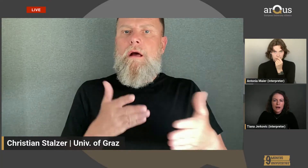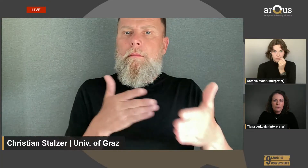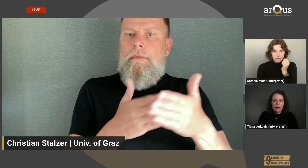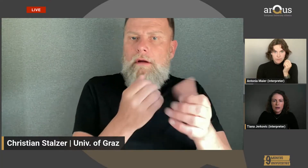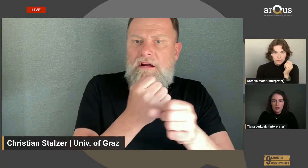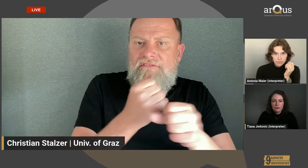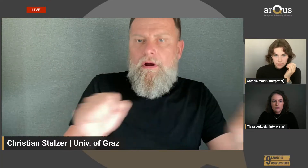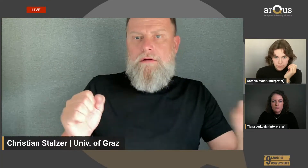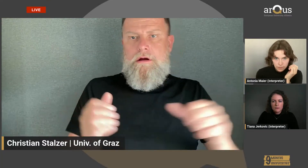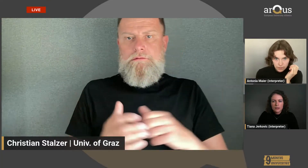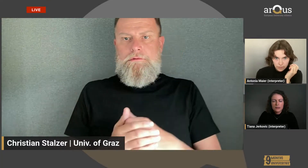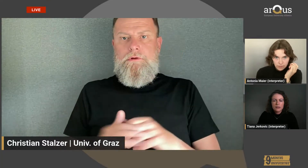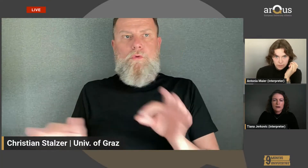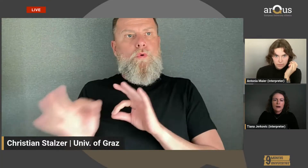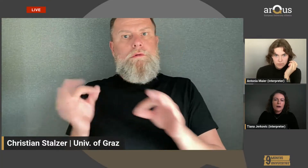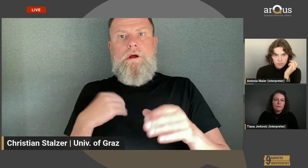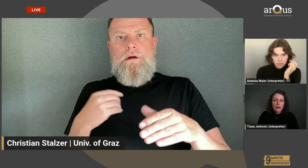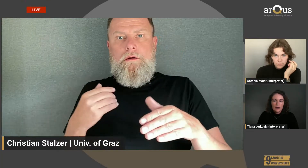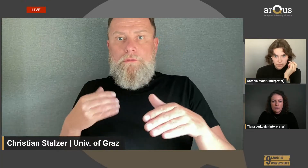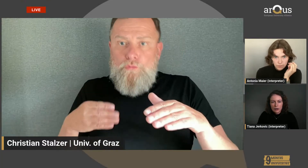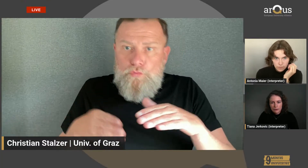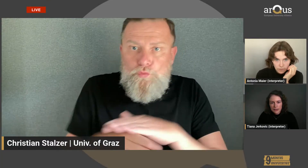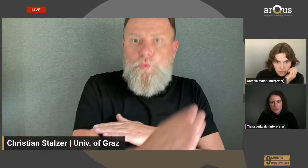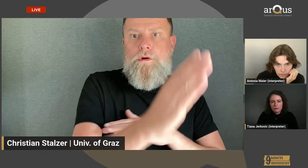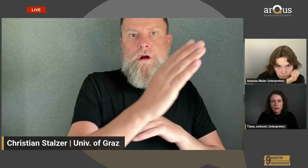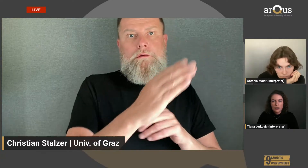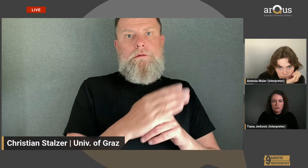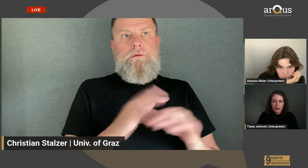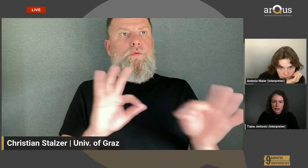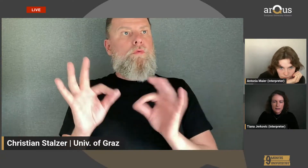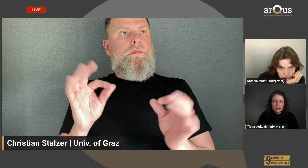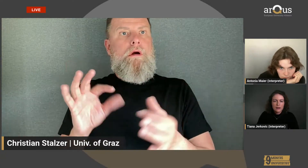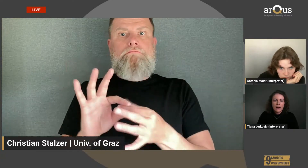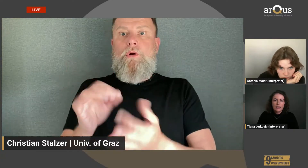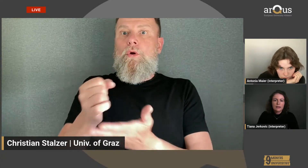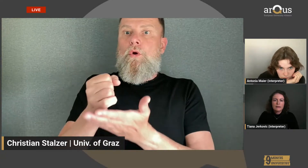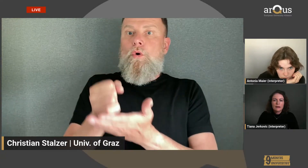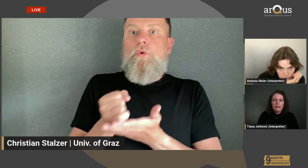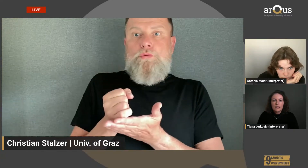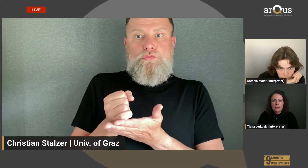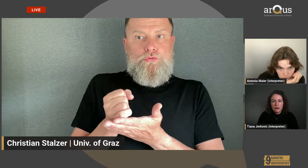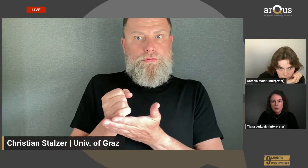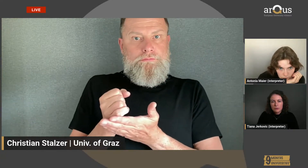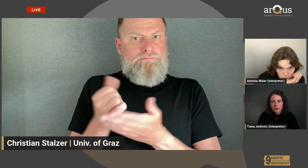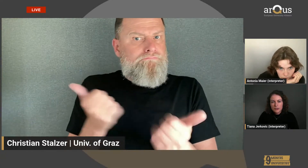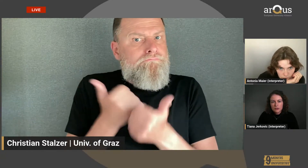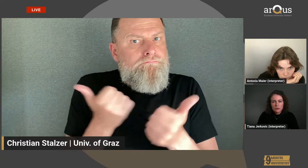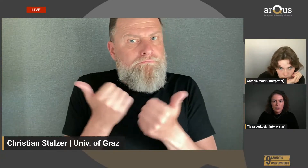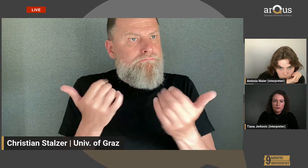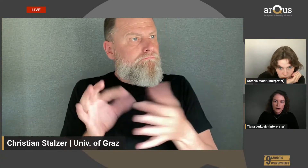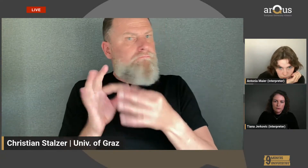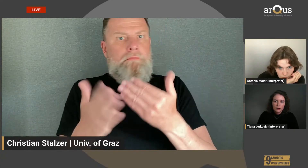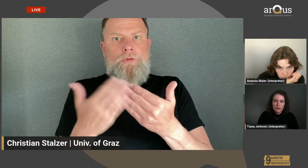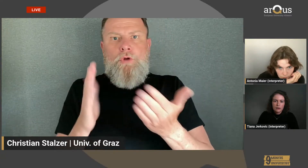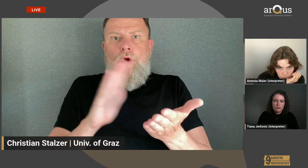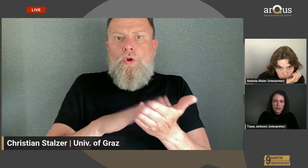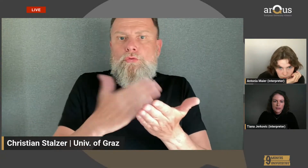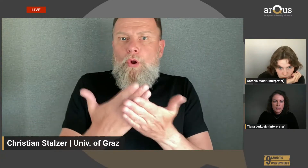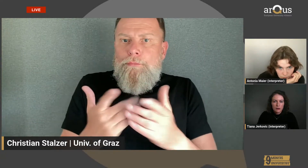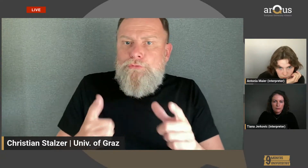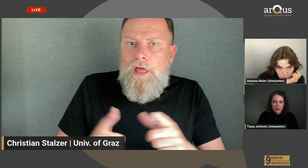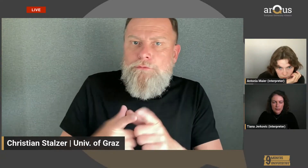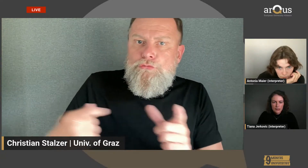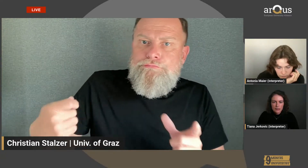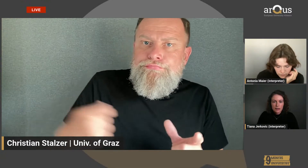we have a lot of different, we are fighting for our rights, and it is very important to fight for the